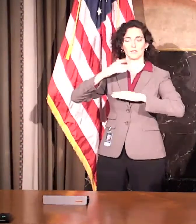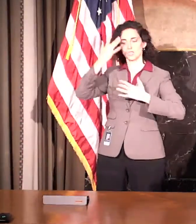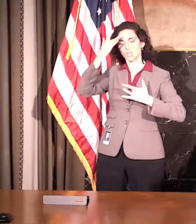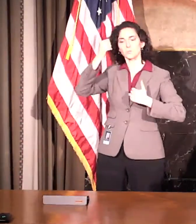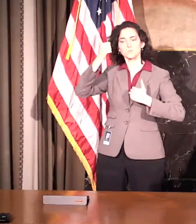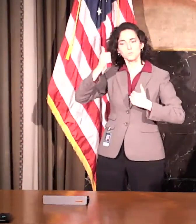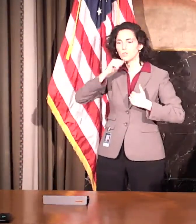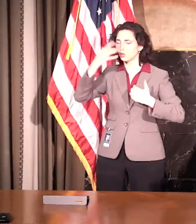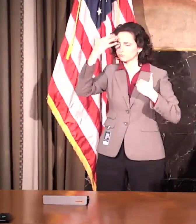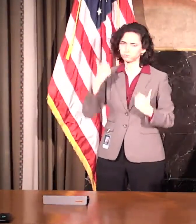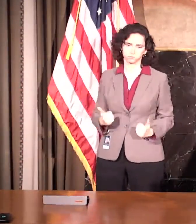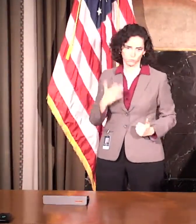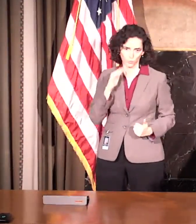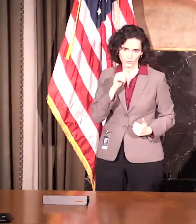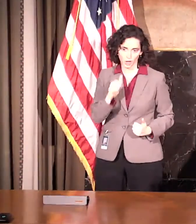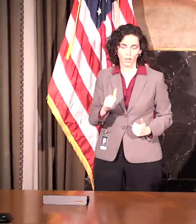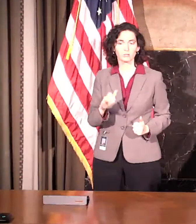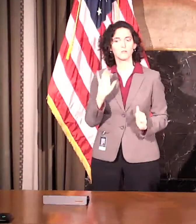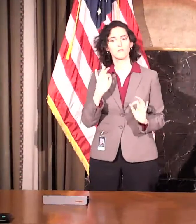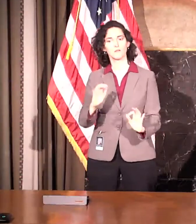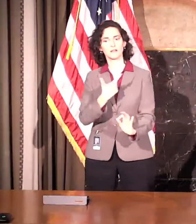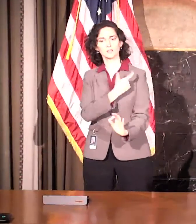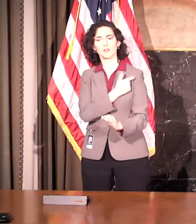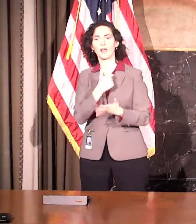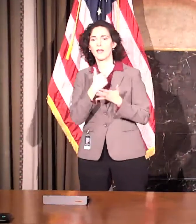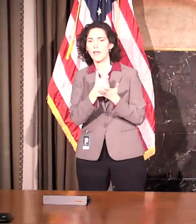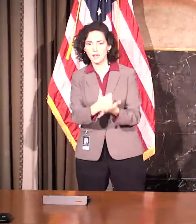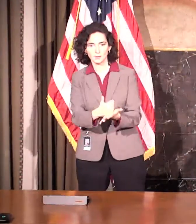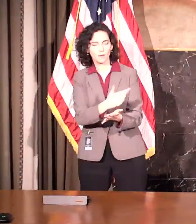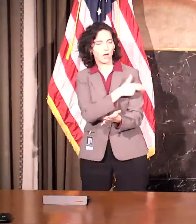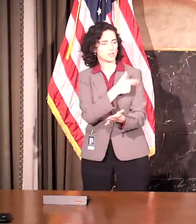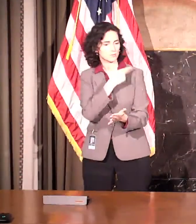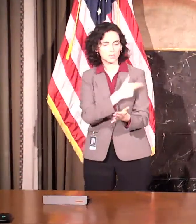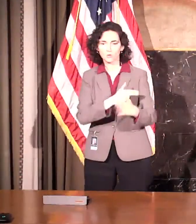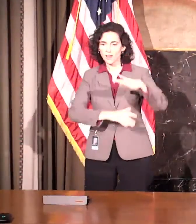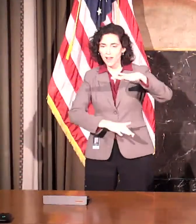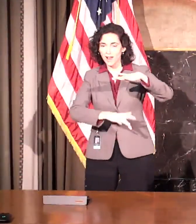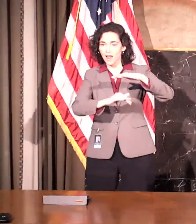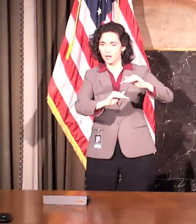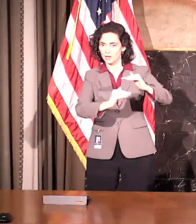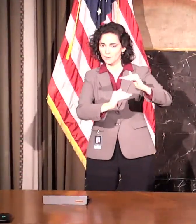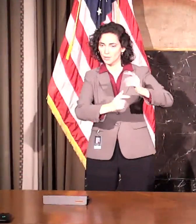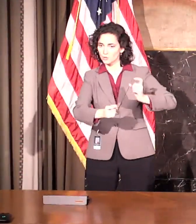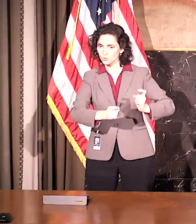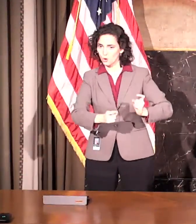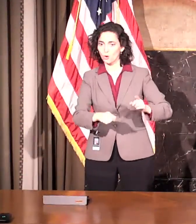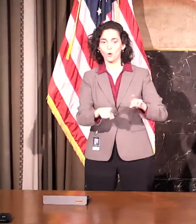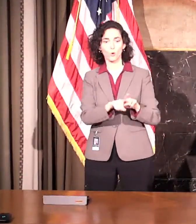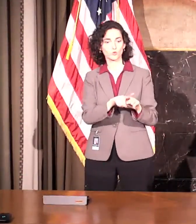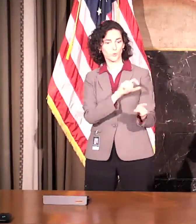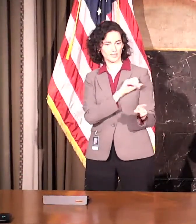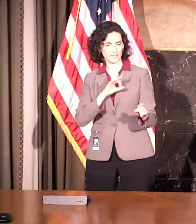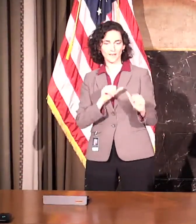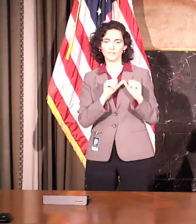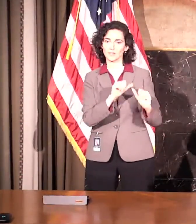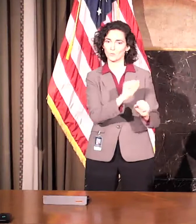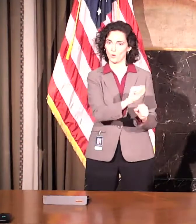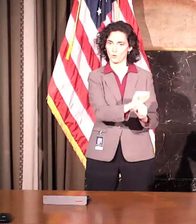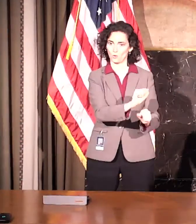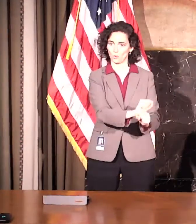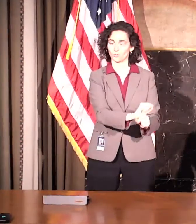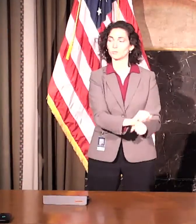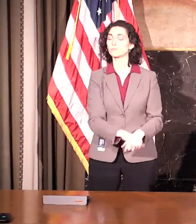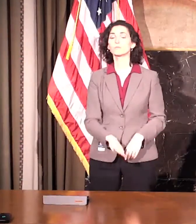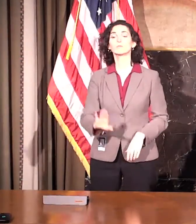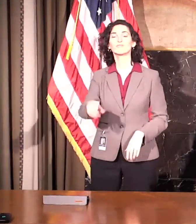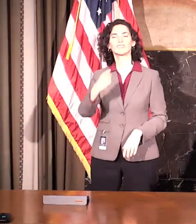of our staff on the job and at work. And I did have an opportunity to speak today with some healthcare